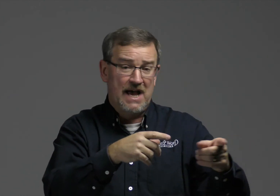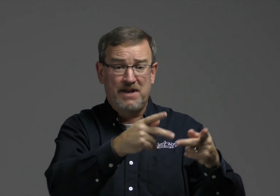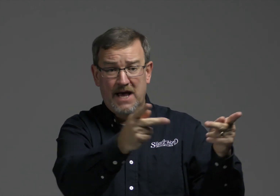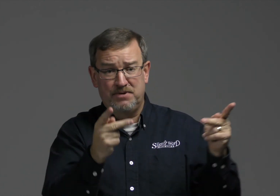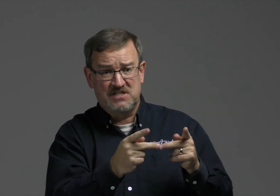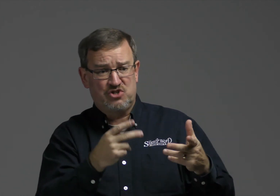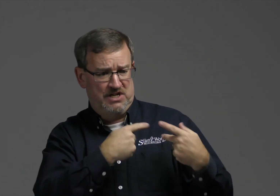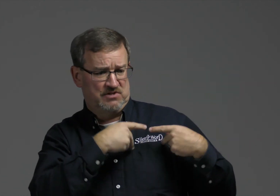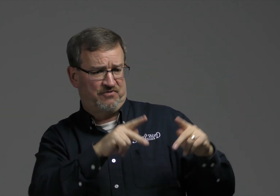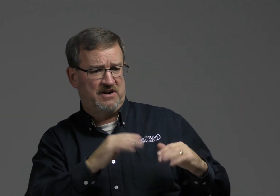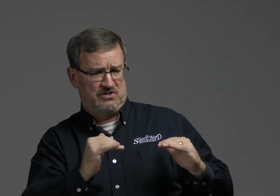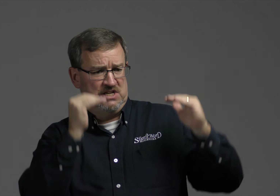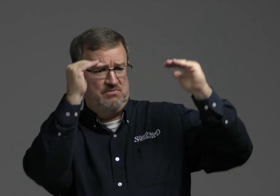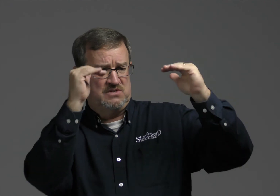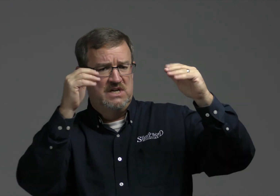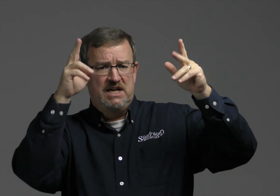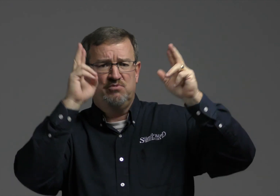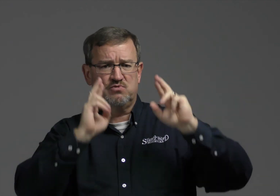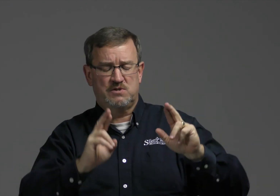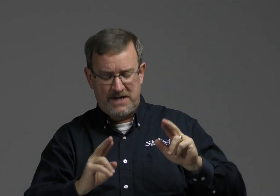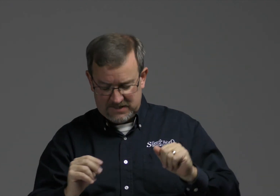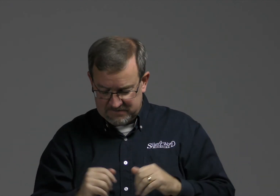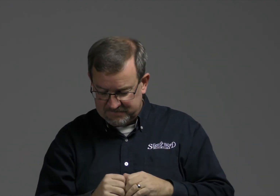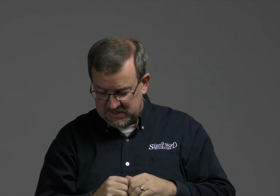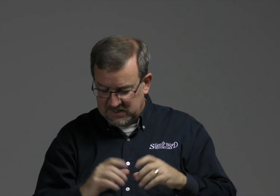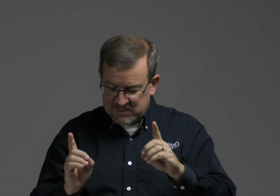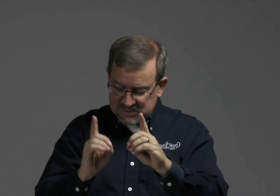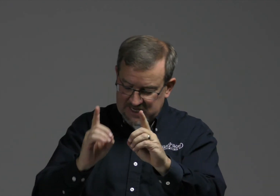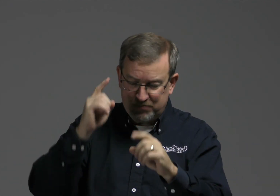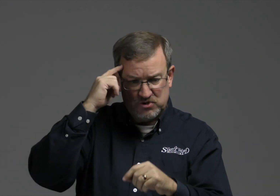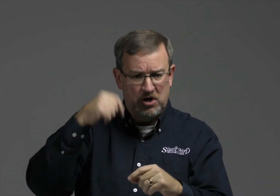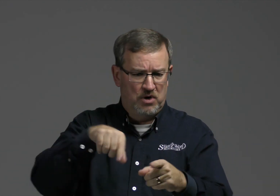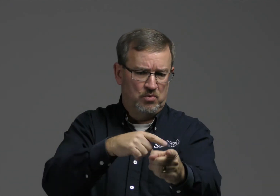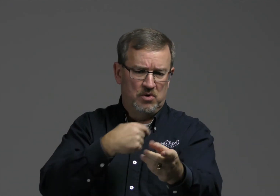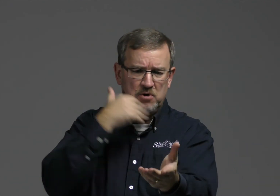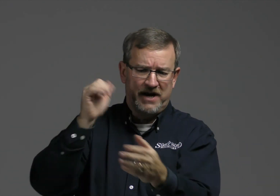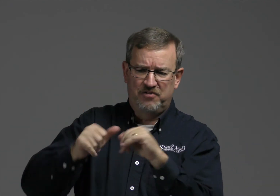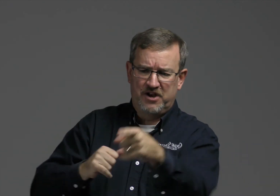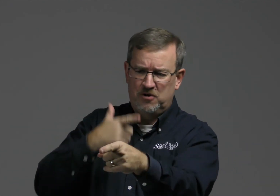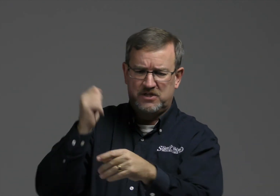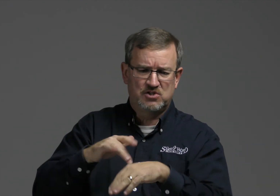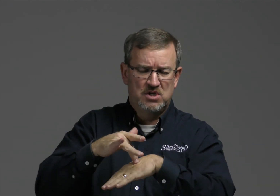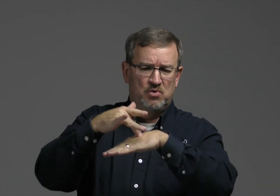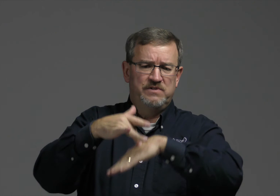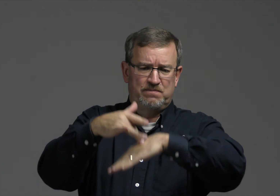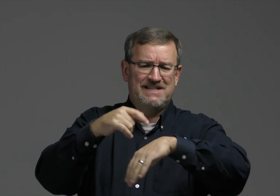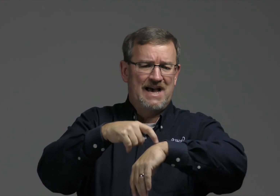Simon had position. He was a Pharisee. He was respected. The disciples thought, well, we're better than her because we spent